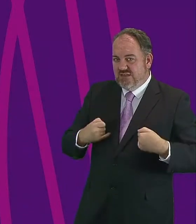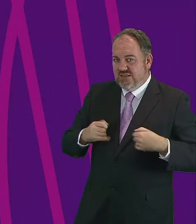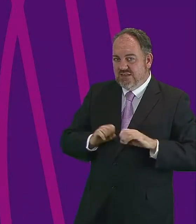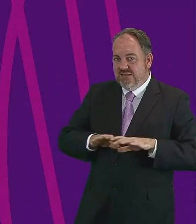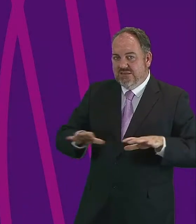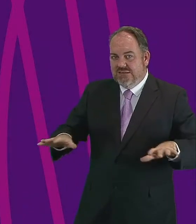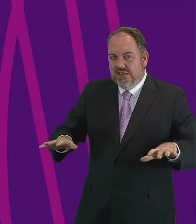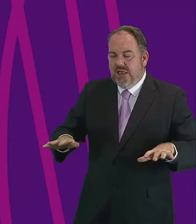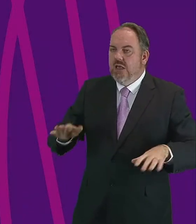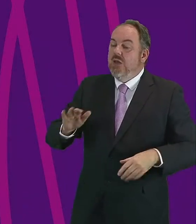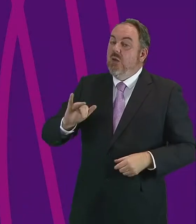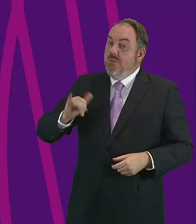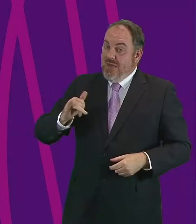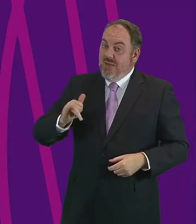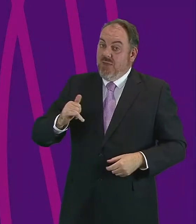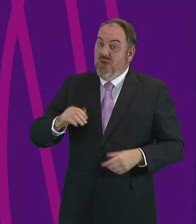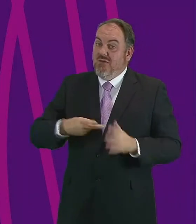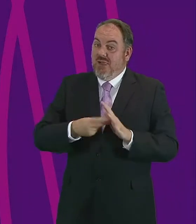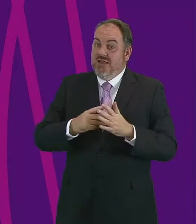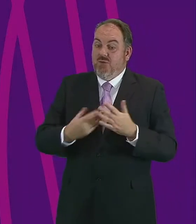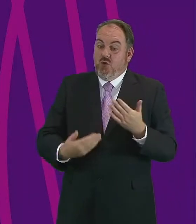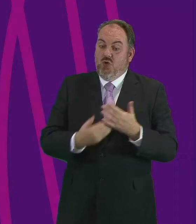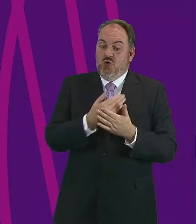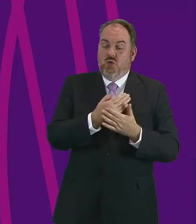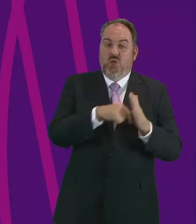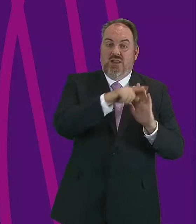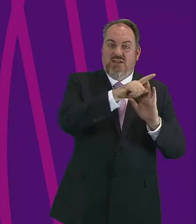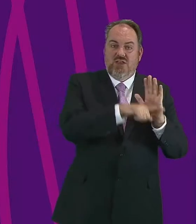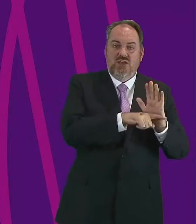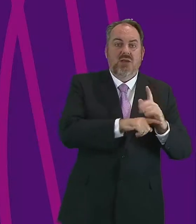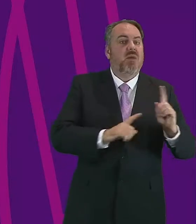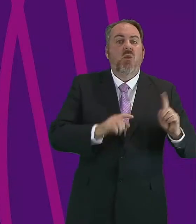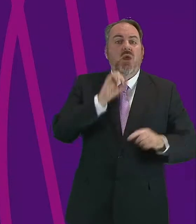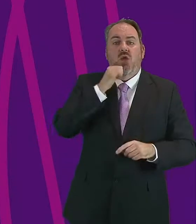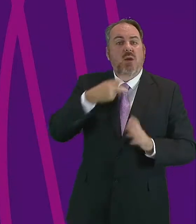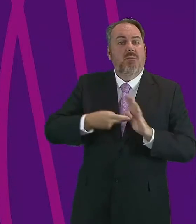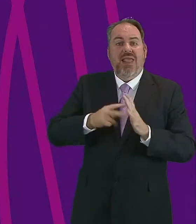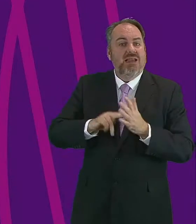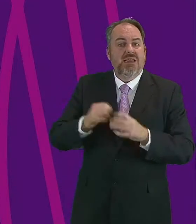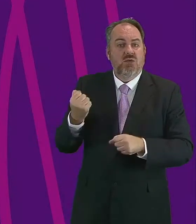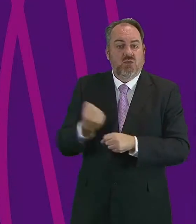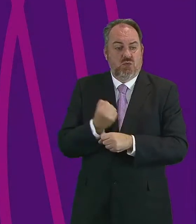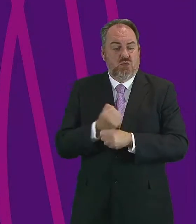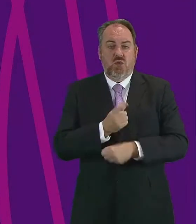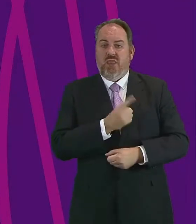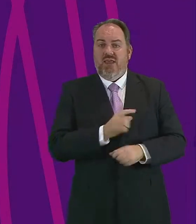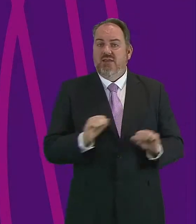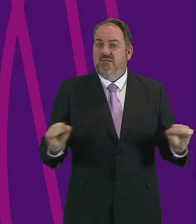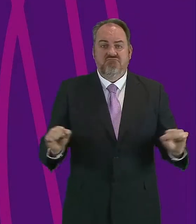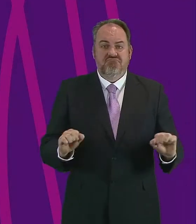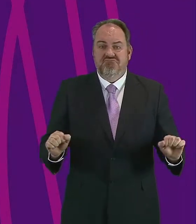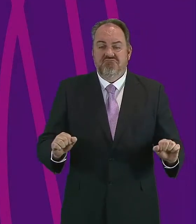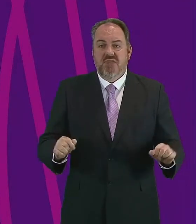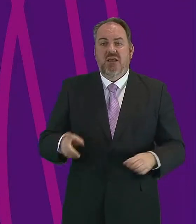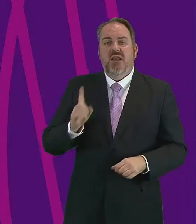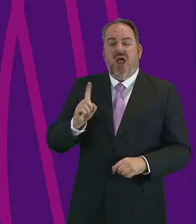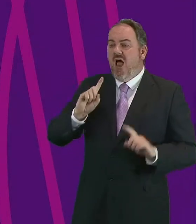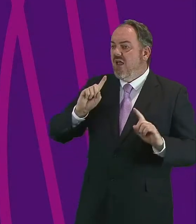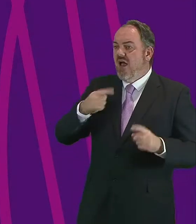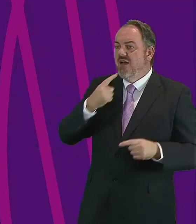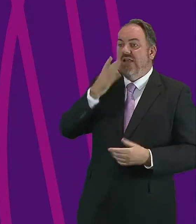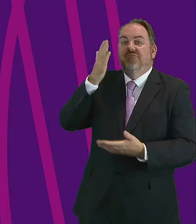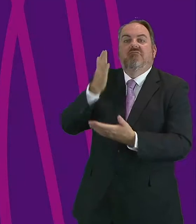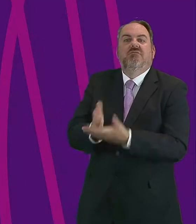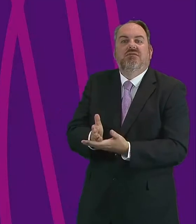primary legislation, and we have no plans for further emergency legislation. But I don't want to be totally specific, because I could